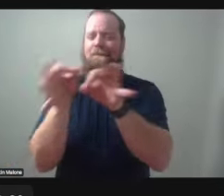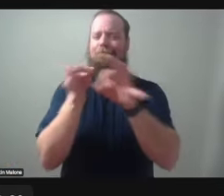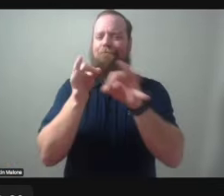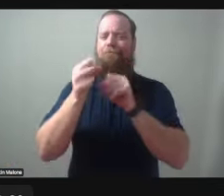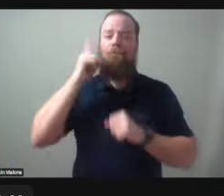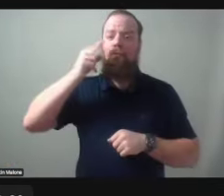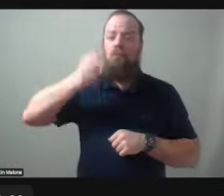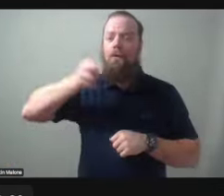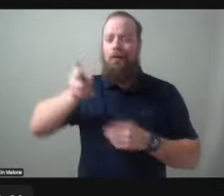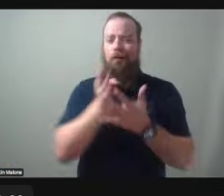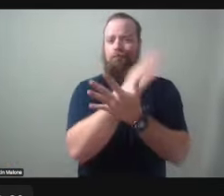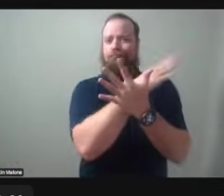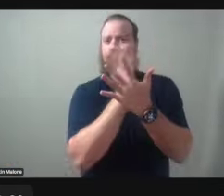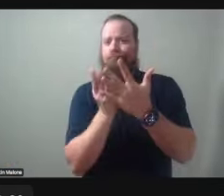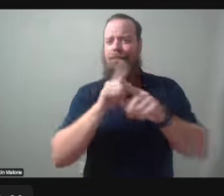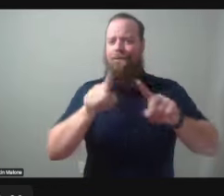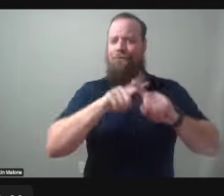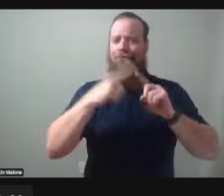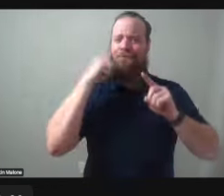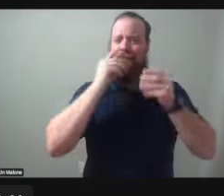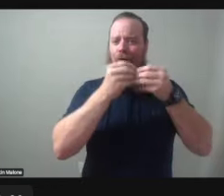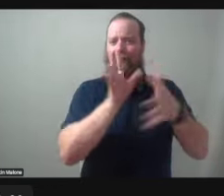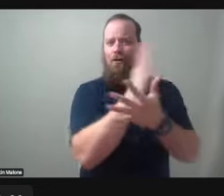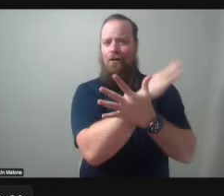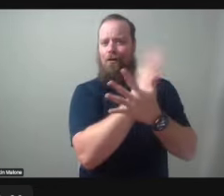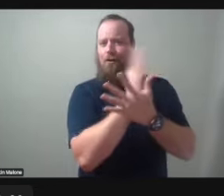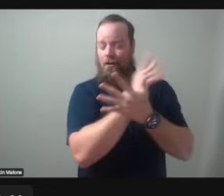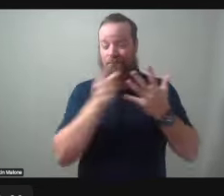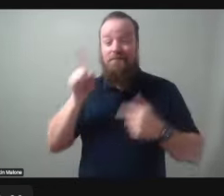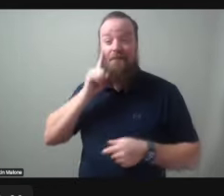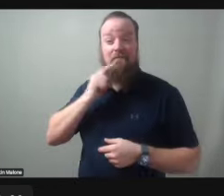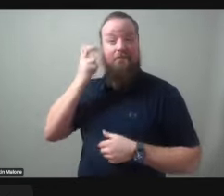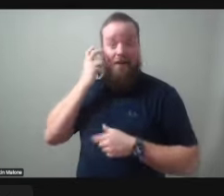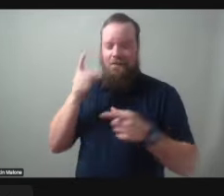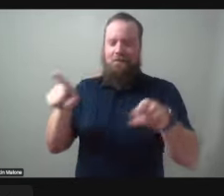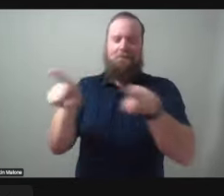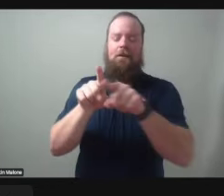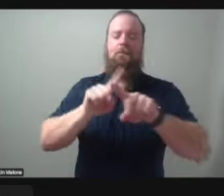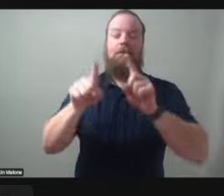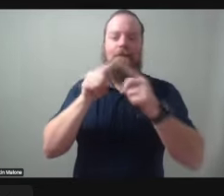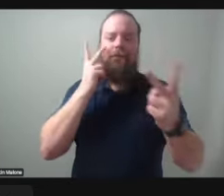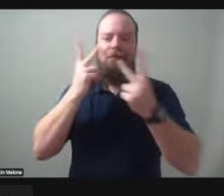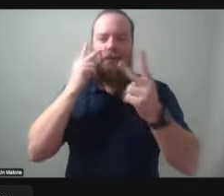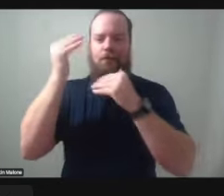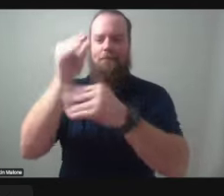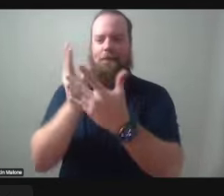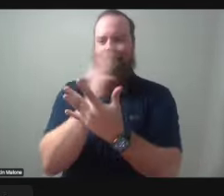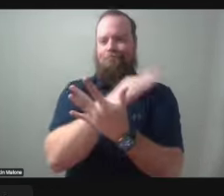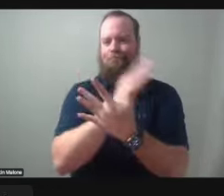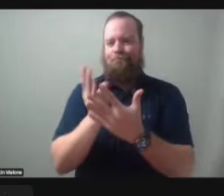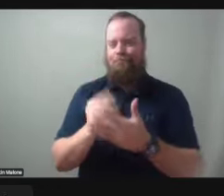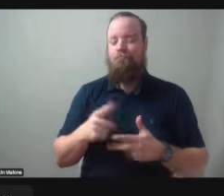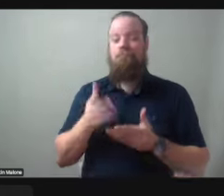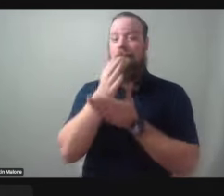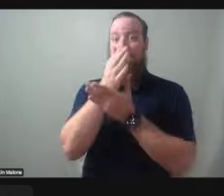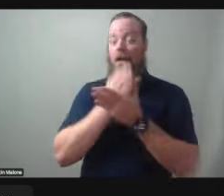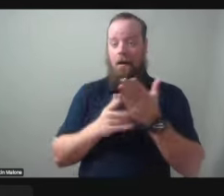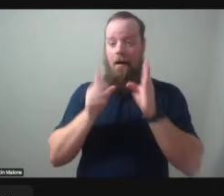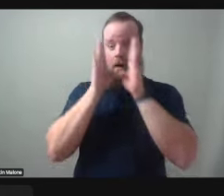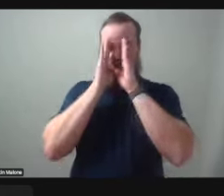on to help them transition. But that's not the case for everybody. In some of these other categories, I talked